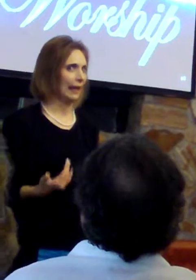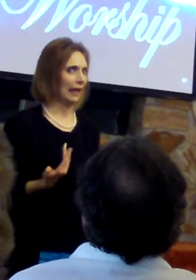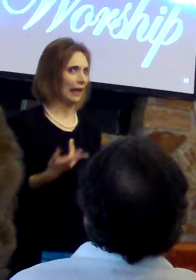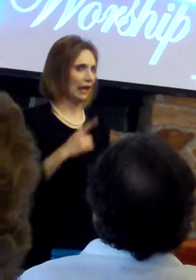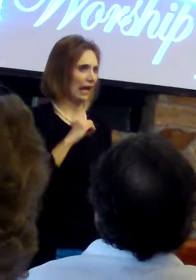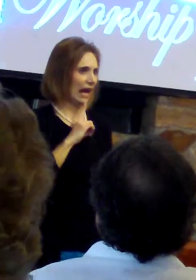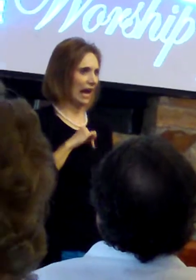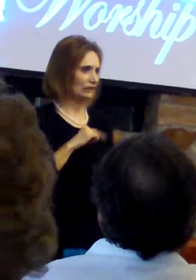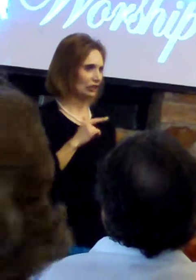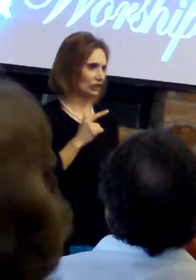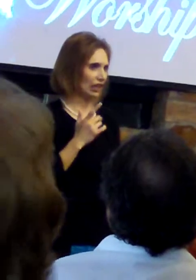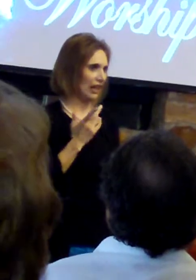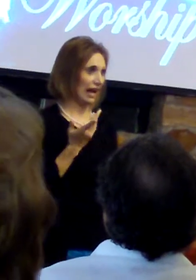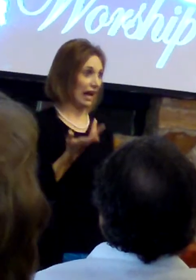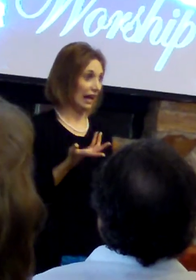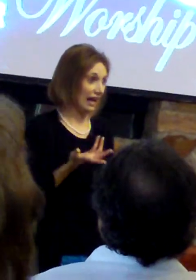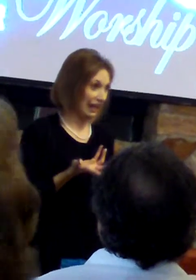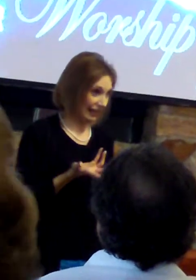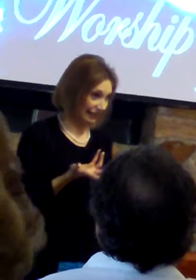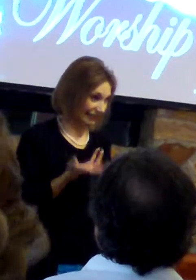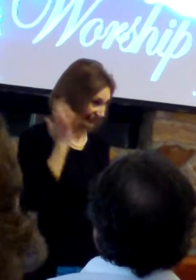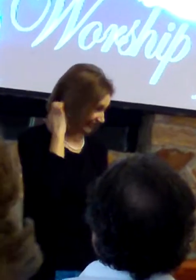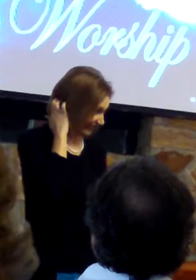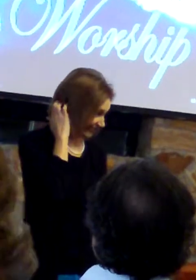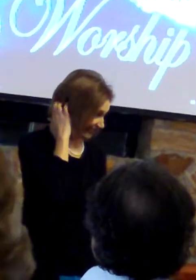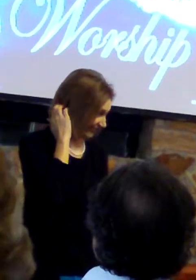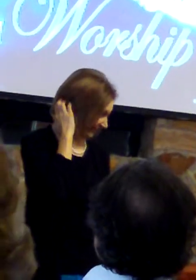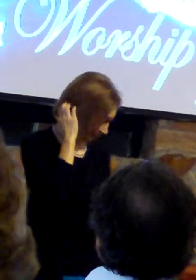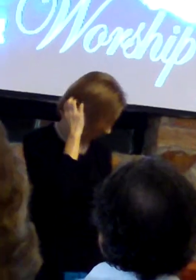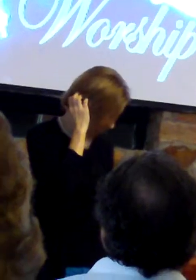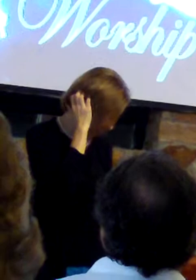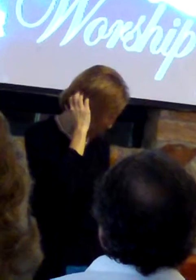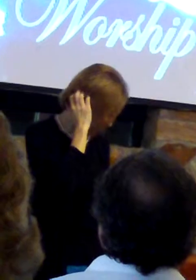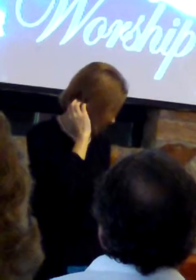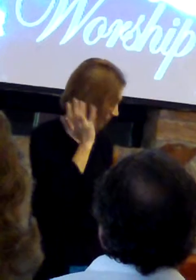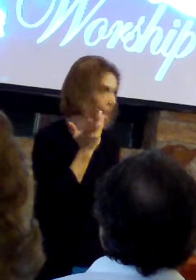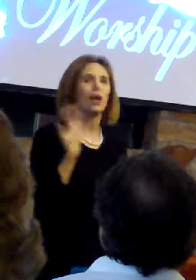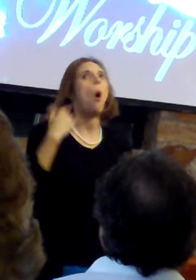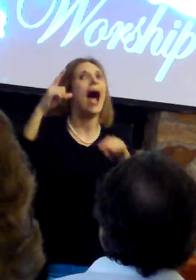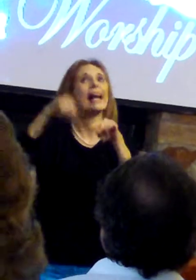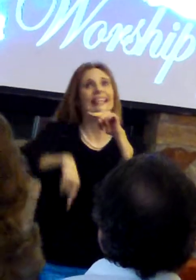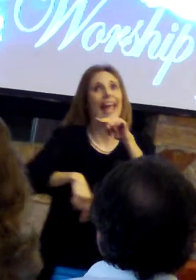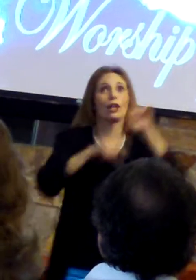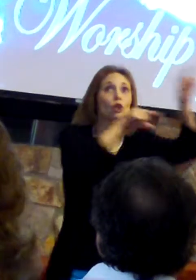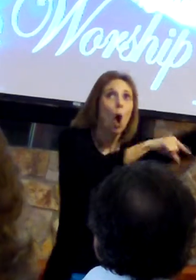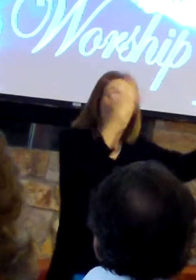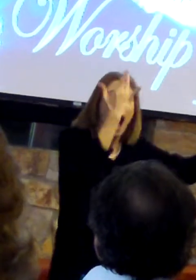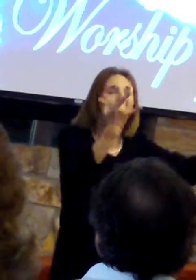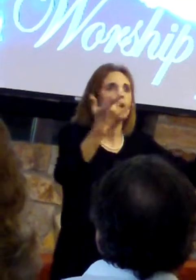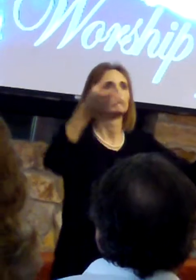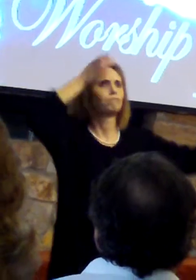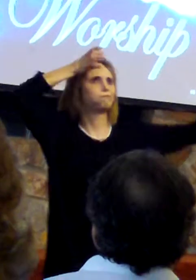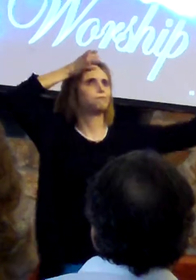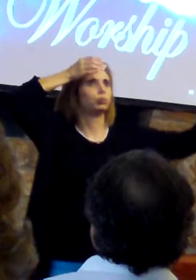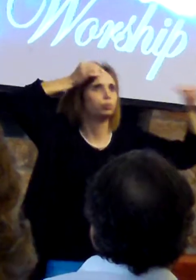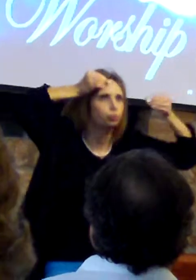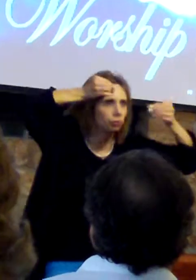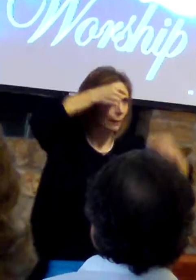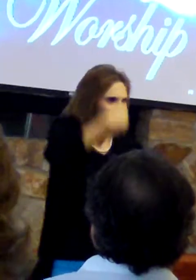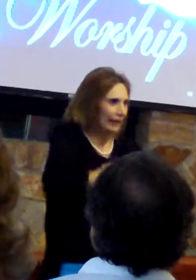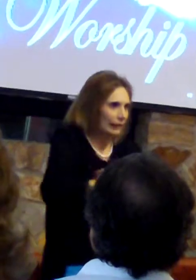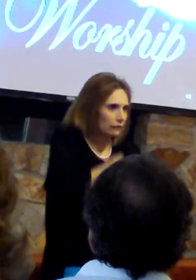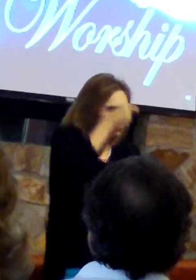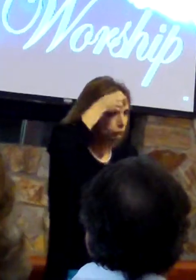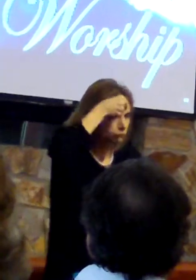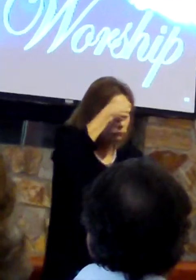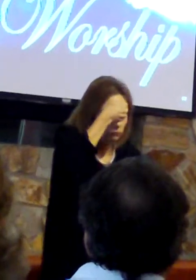know the answer to? How do I respond? God, I can't do this because I don't know everything. And God, I don't want